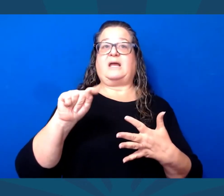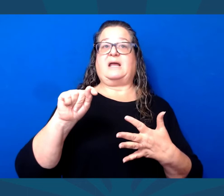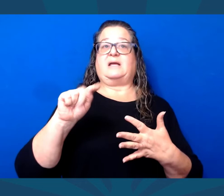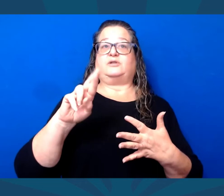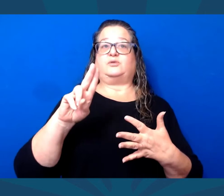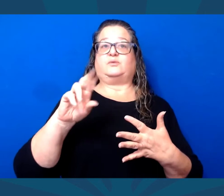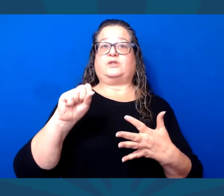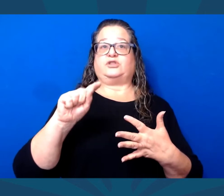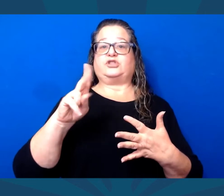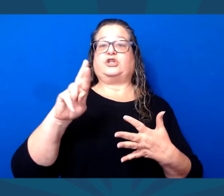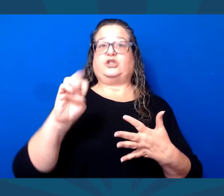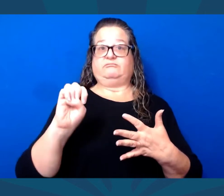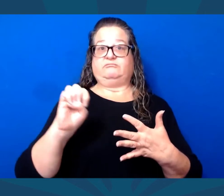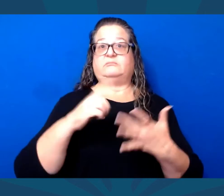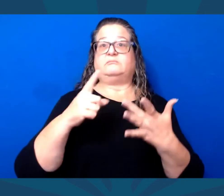education,